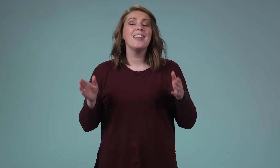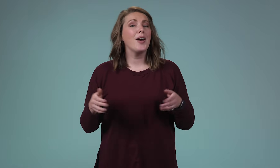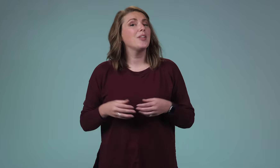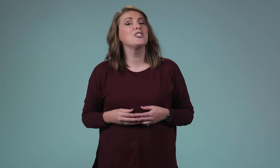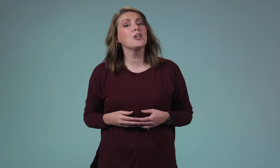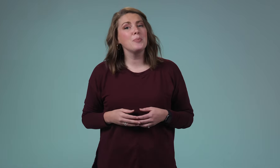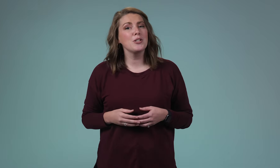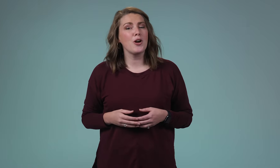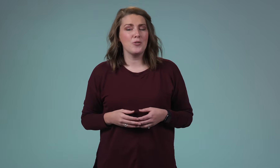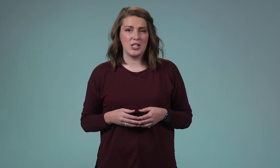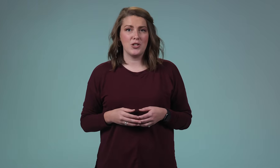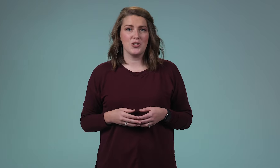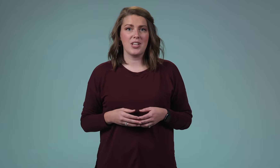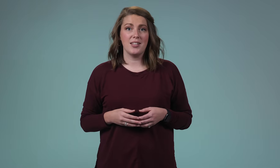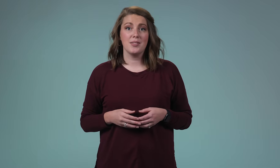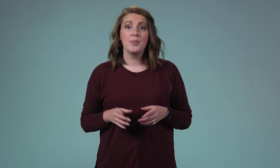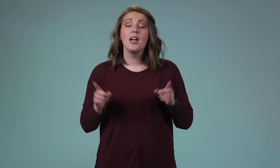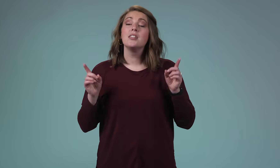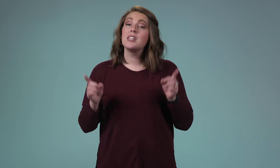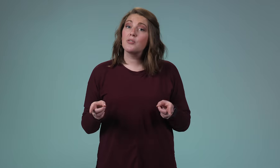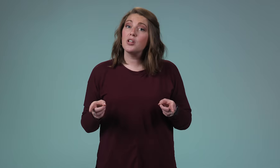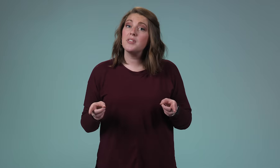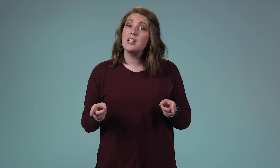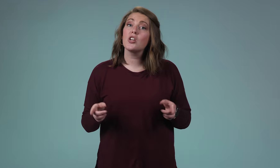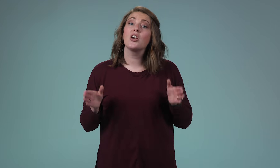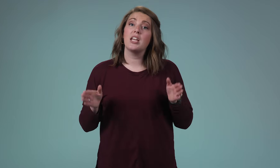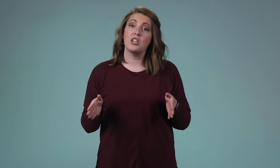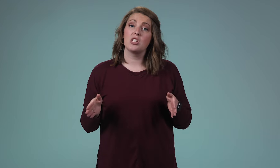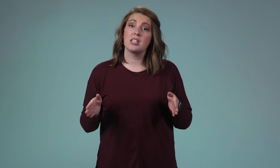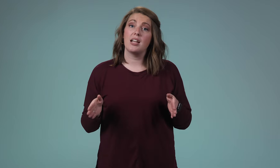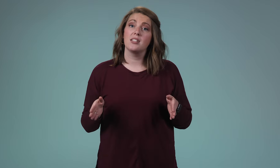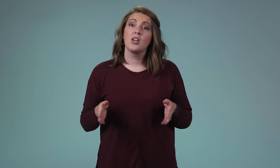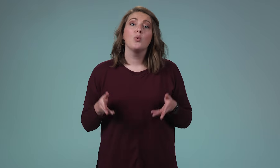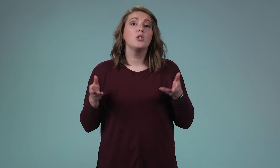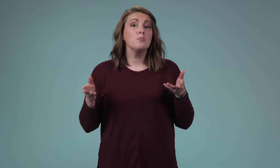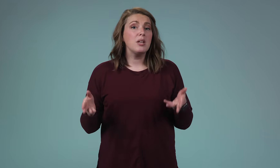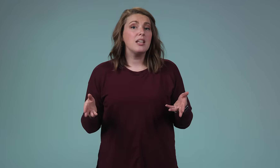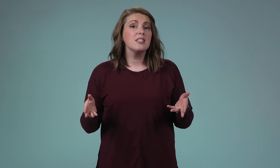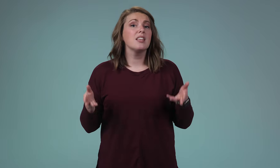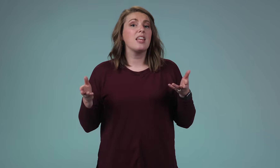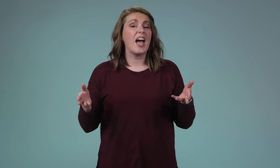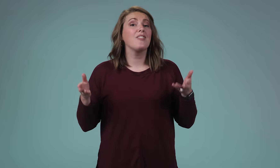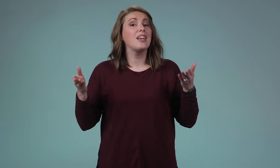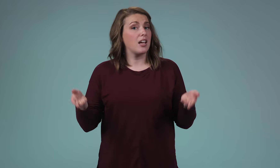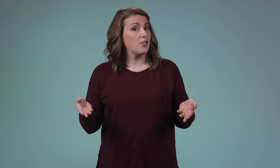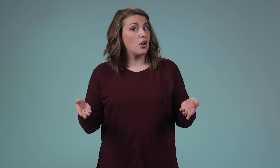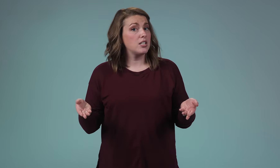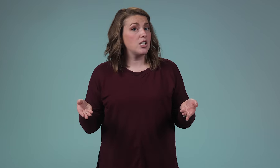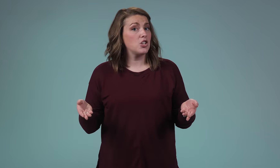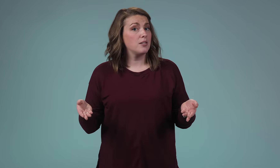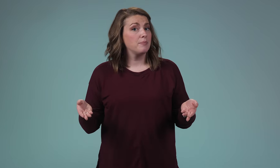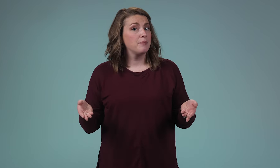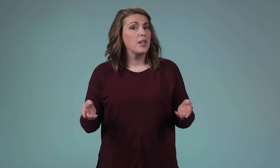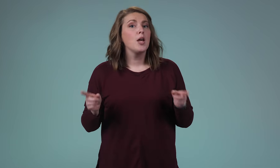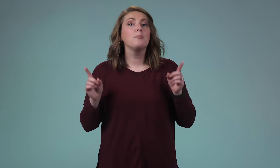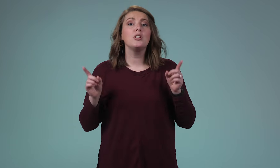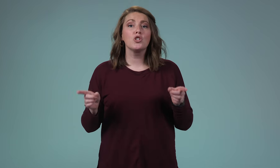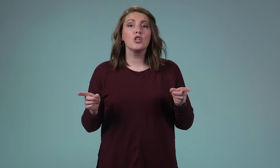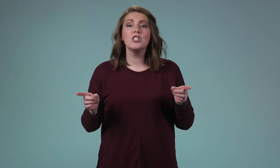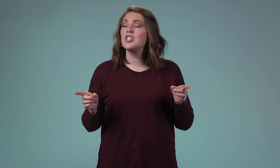Now let's jump into conversational signs. Several of these are negation signs, which means that they have a negative connotation. Be sure to